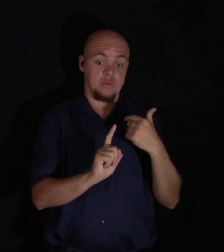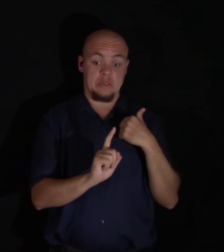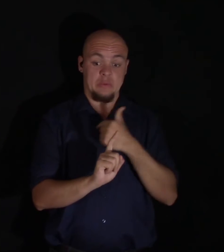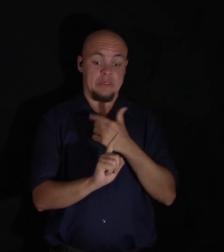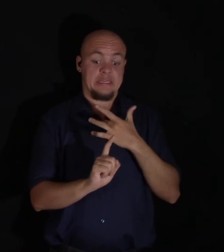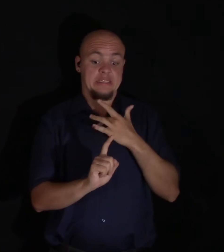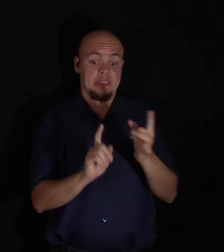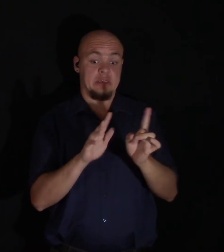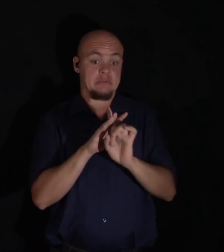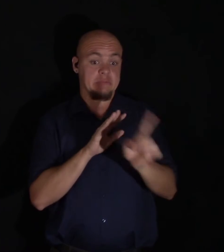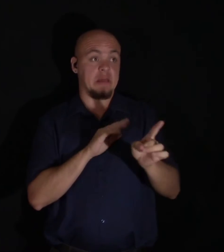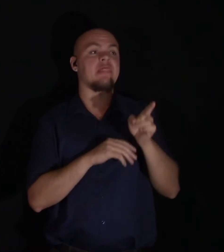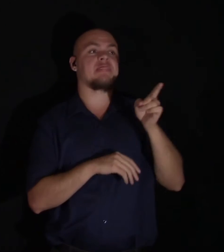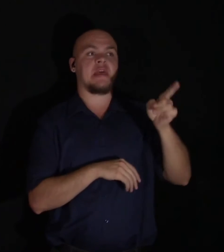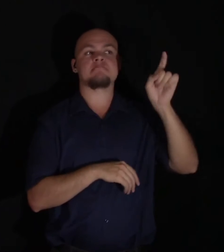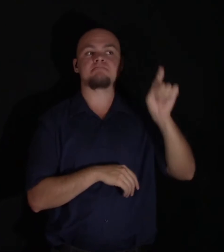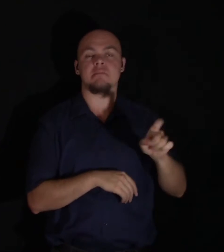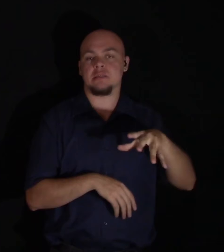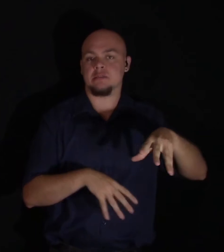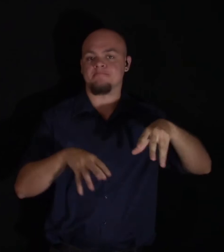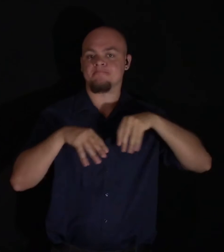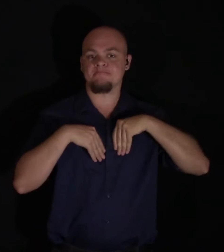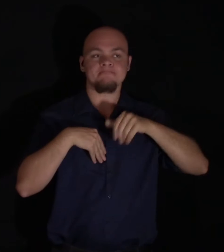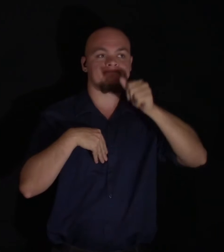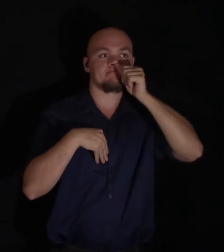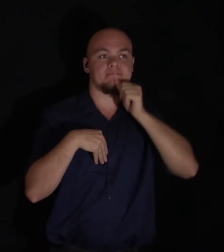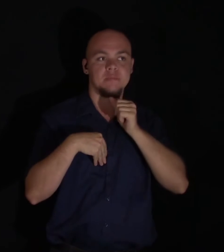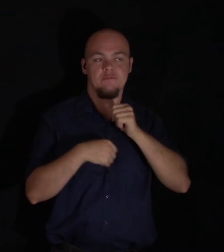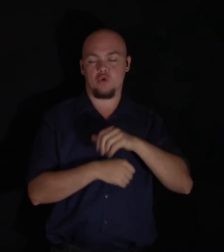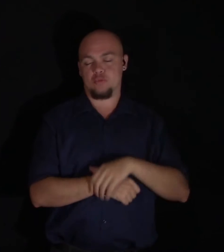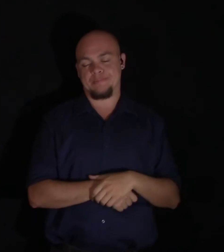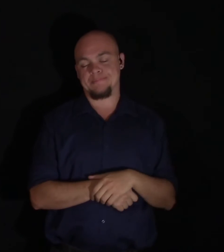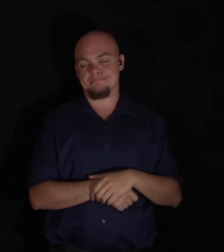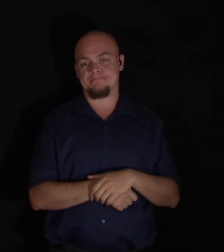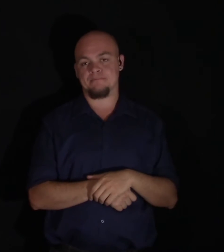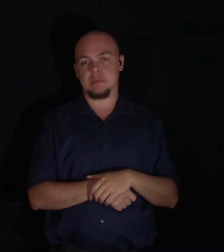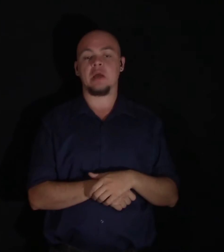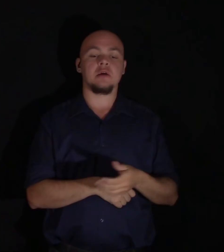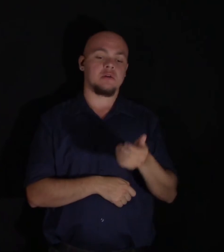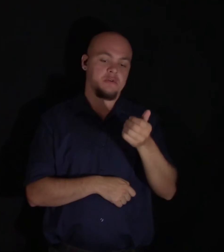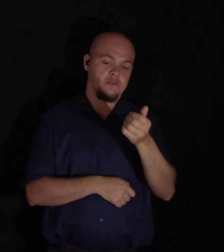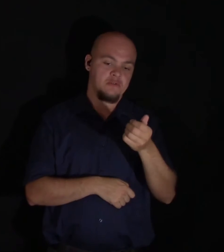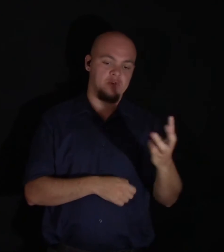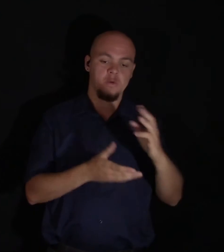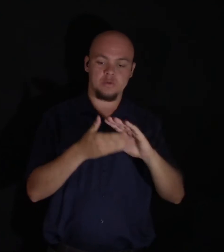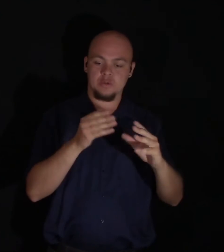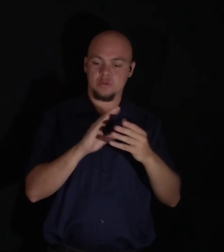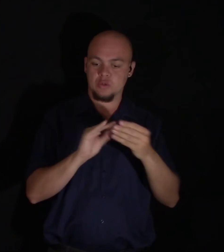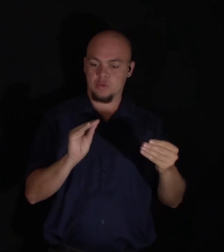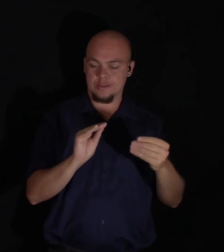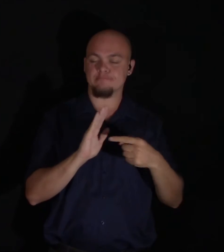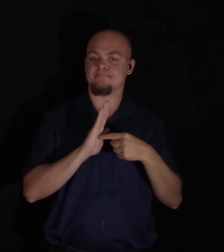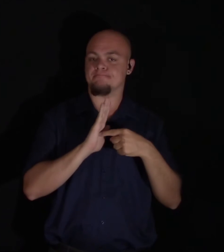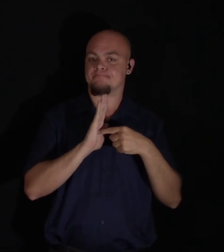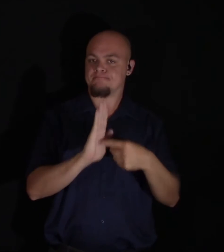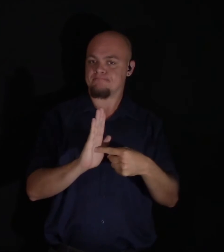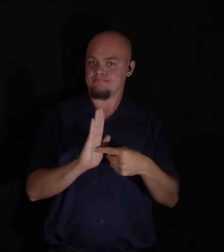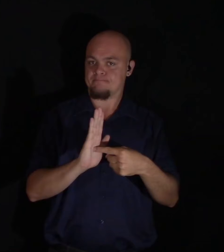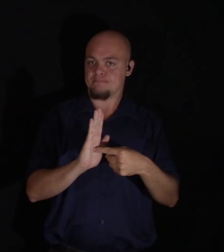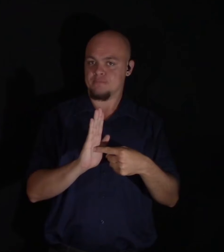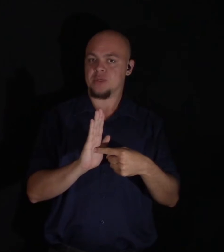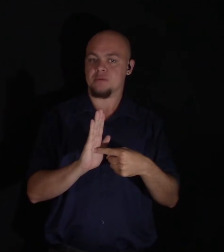from. And with that, I want to tell a couple of stories that bring into